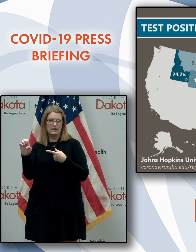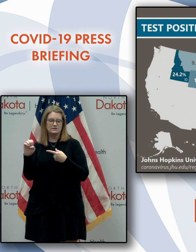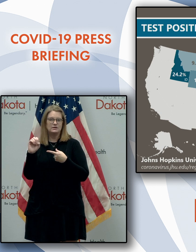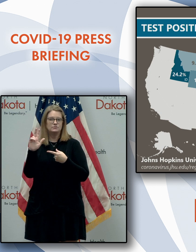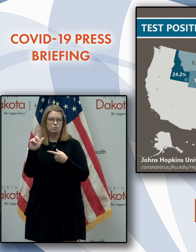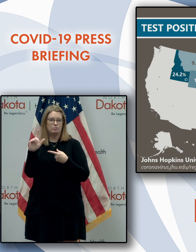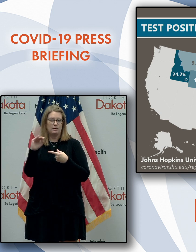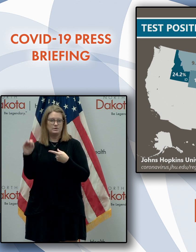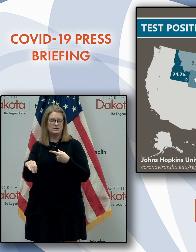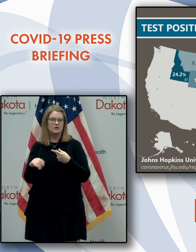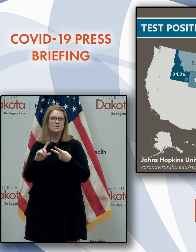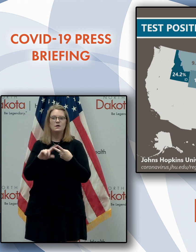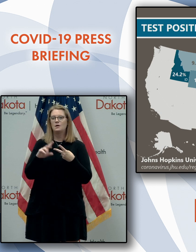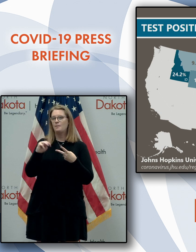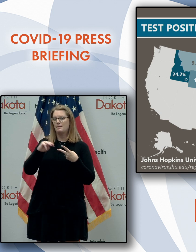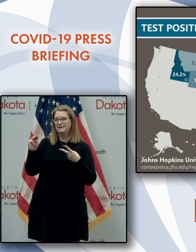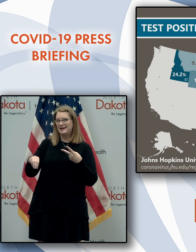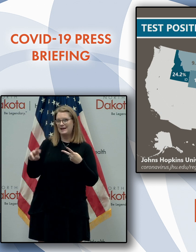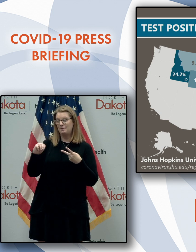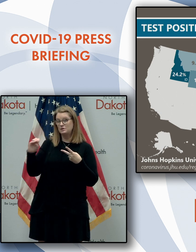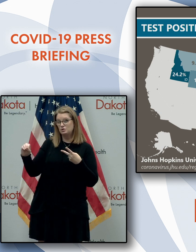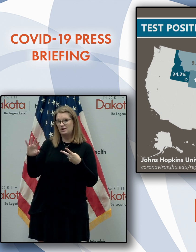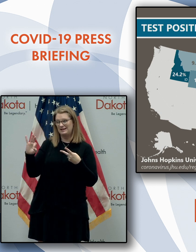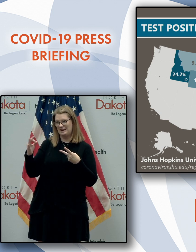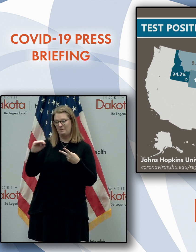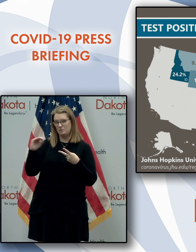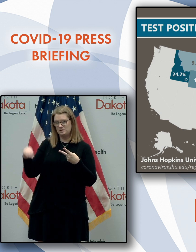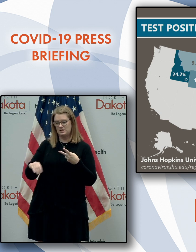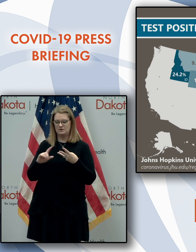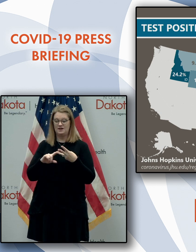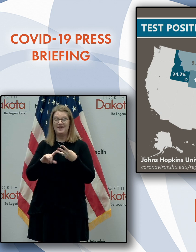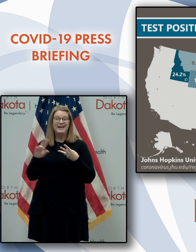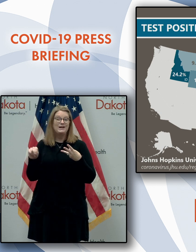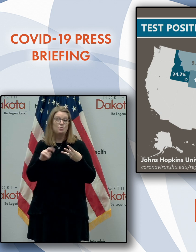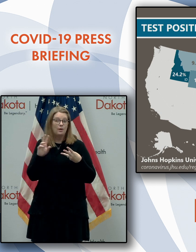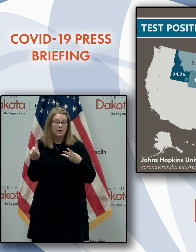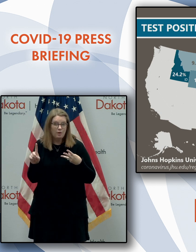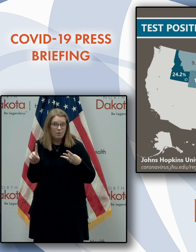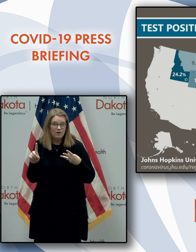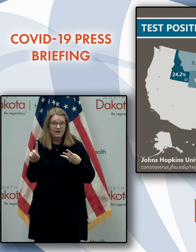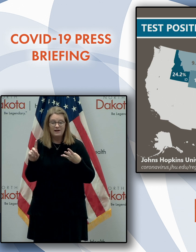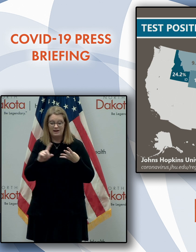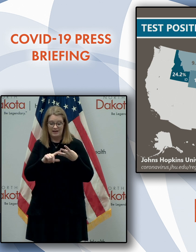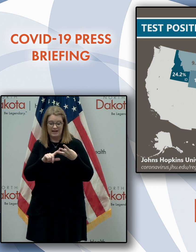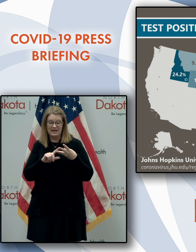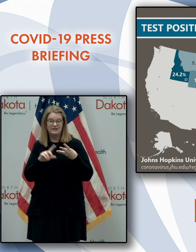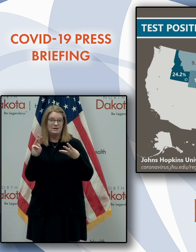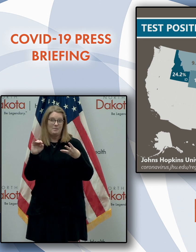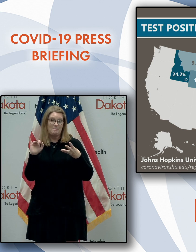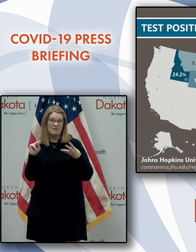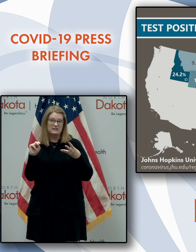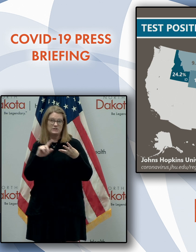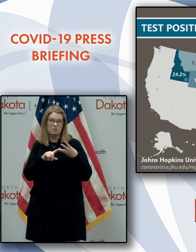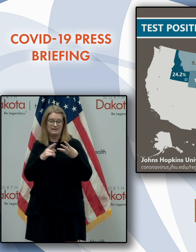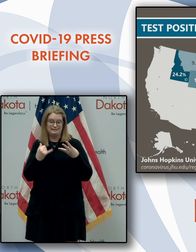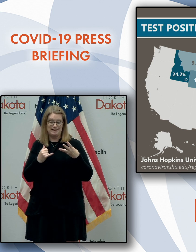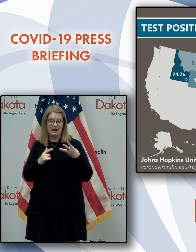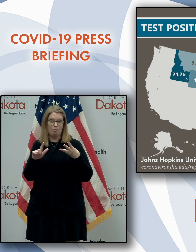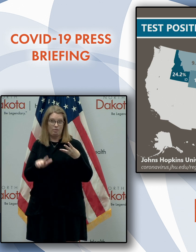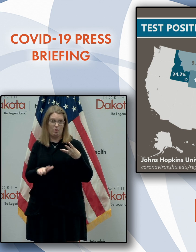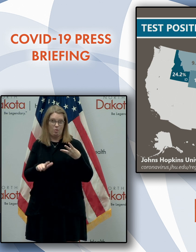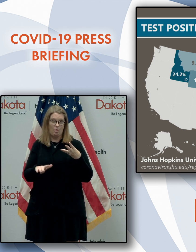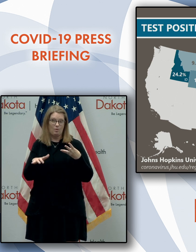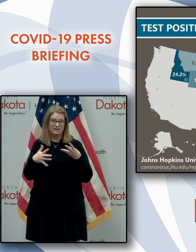Nebraska 23%, Montana and Missouri at 9%, North Dakota and Minnesota among the lowest of this